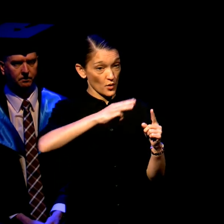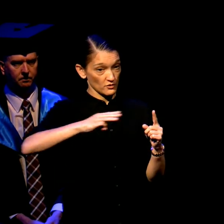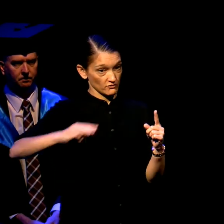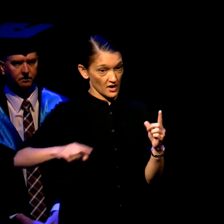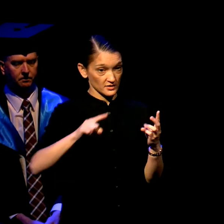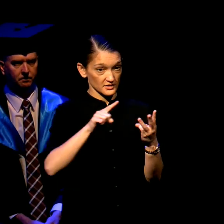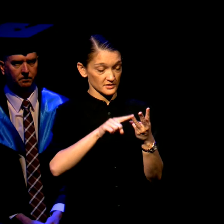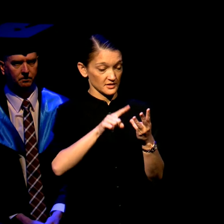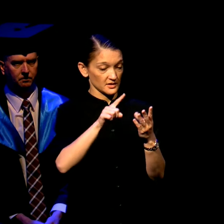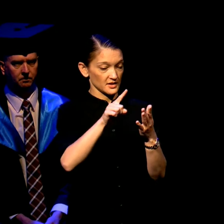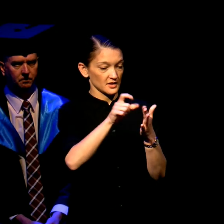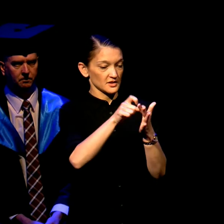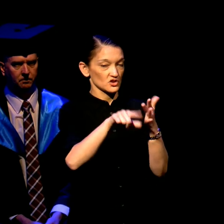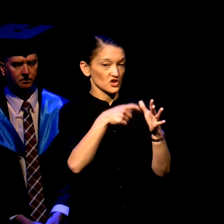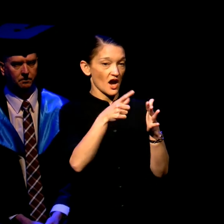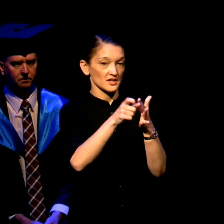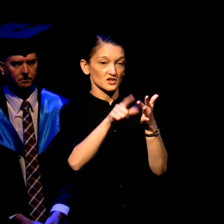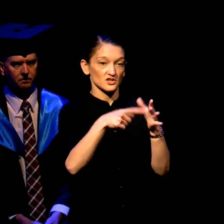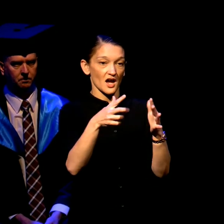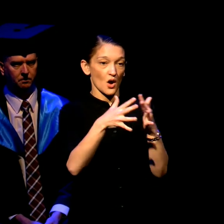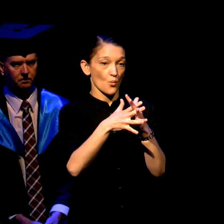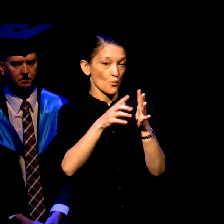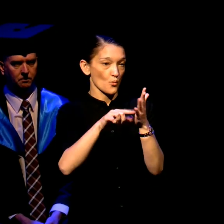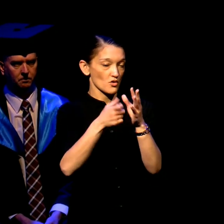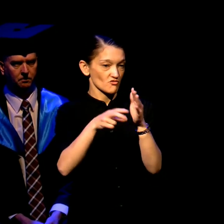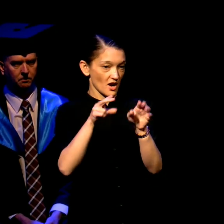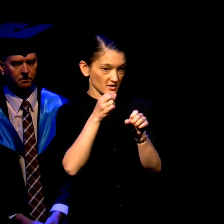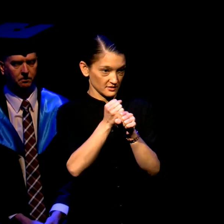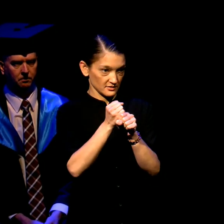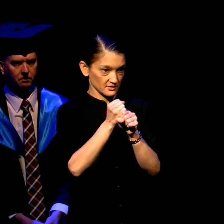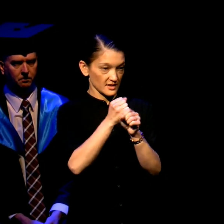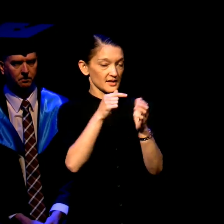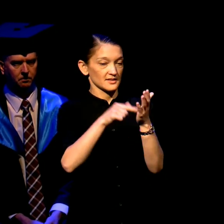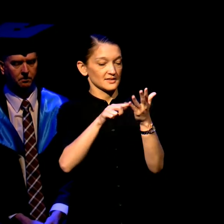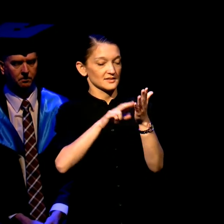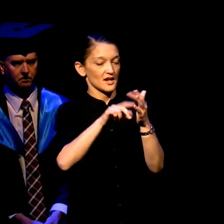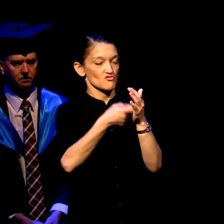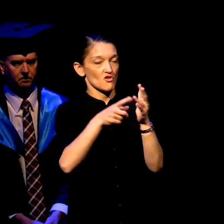the Jarjarwurrung, the Tonurong, and the Wathurong.